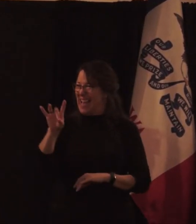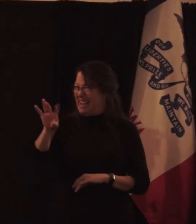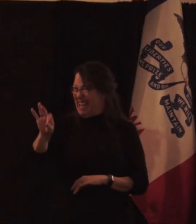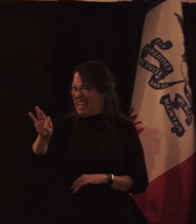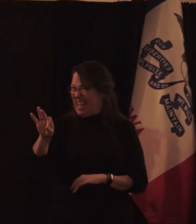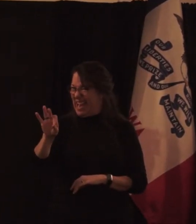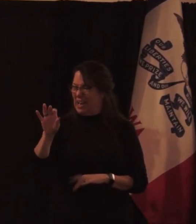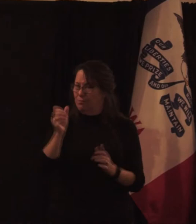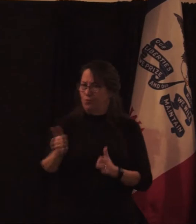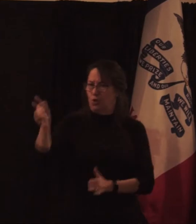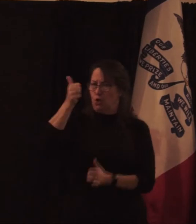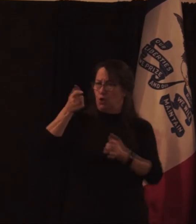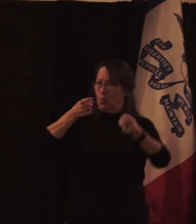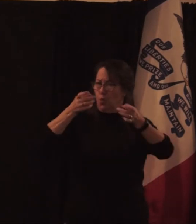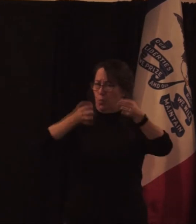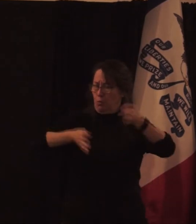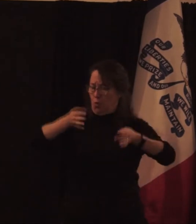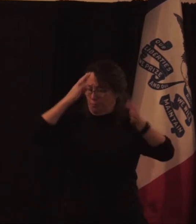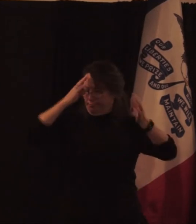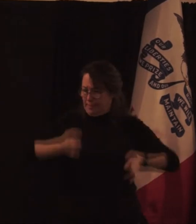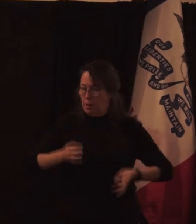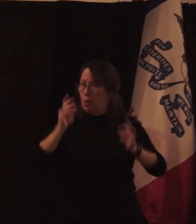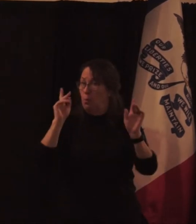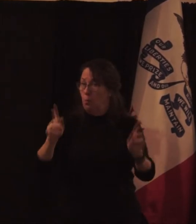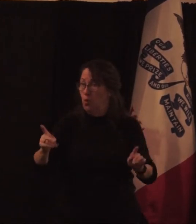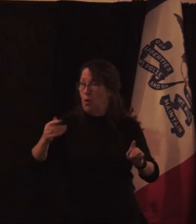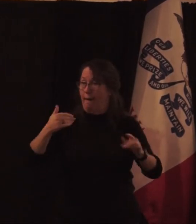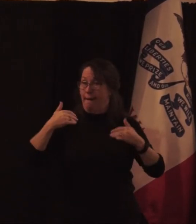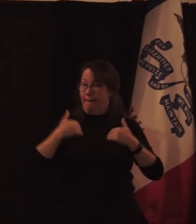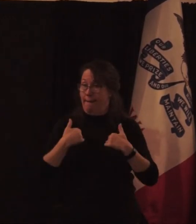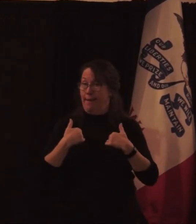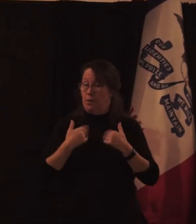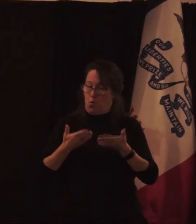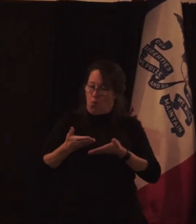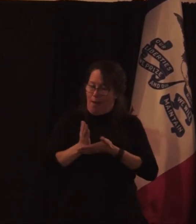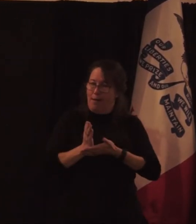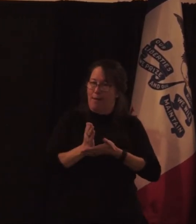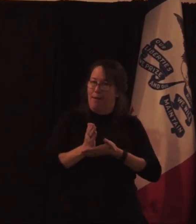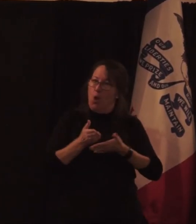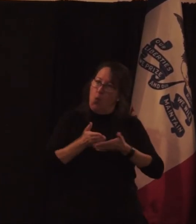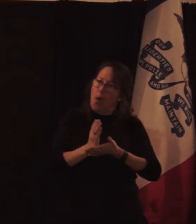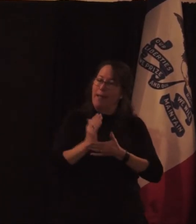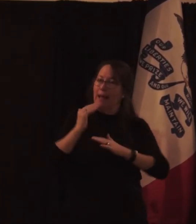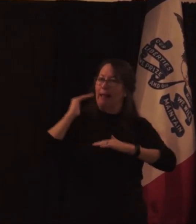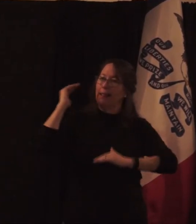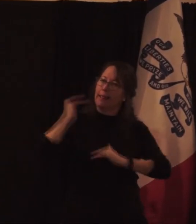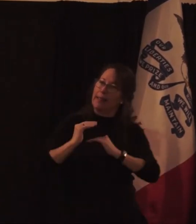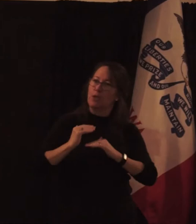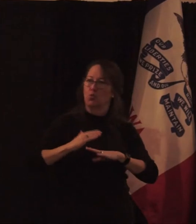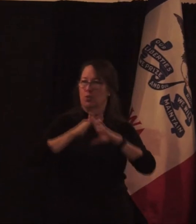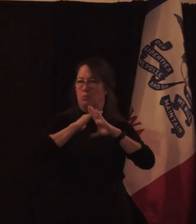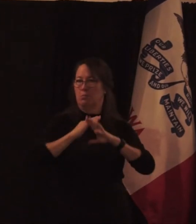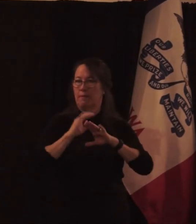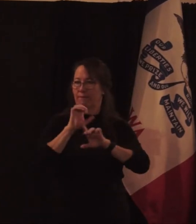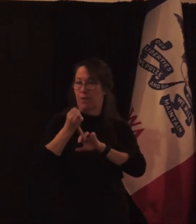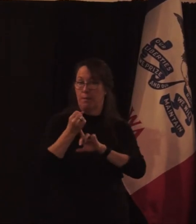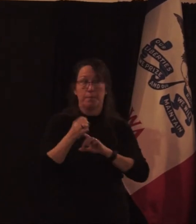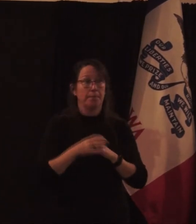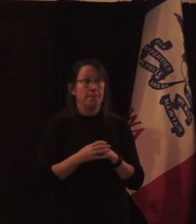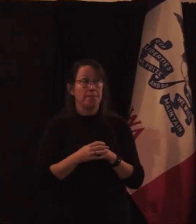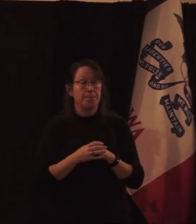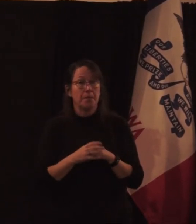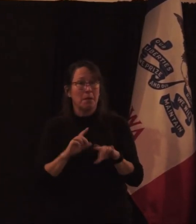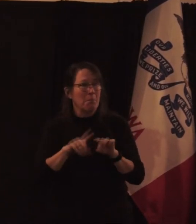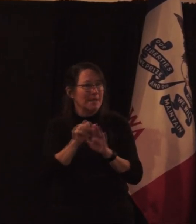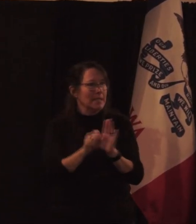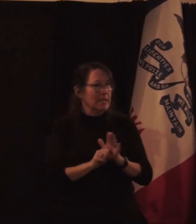1989, Supreme Court decided that a person has a right to the least restrictive environment.